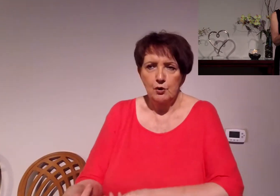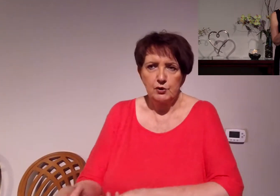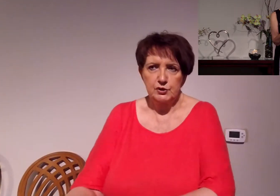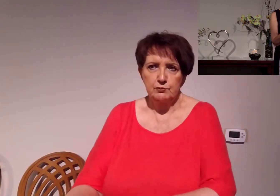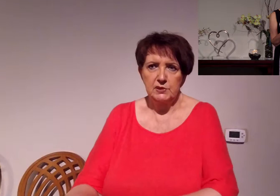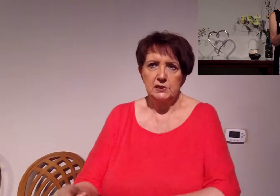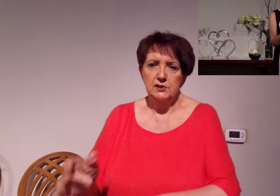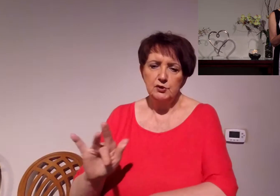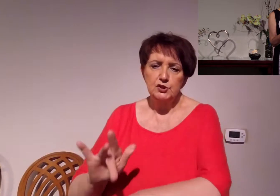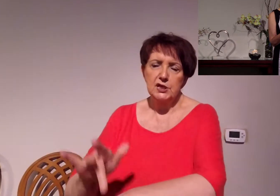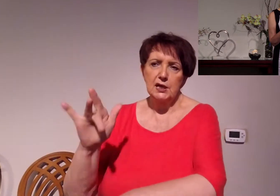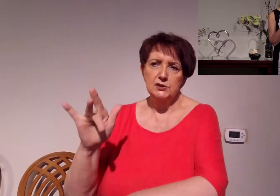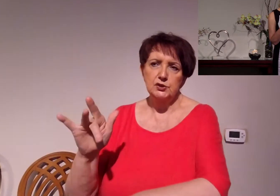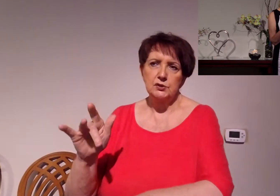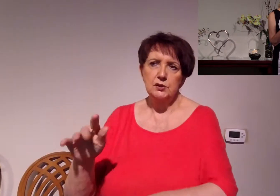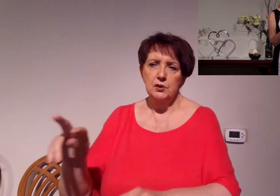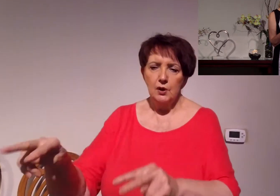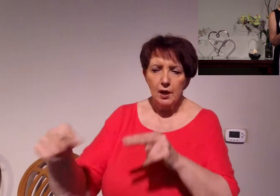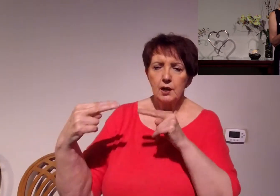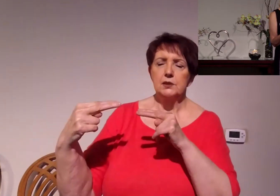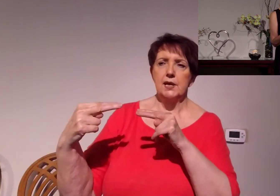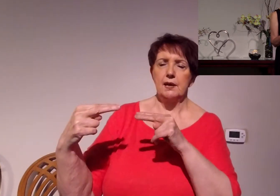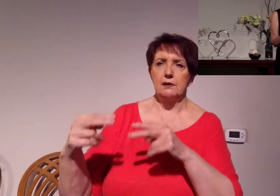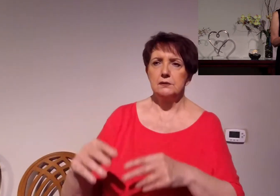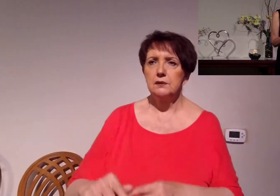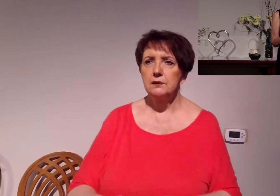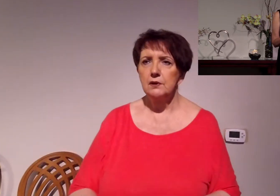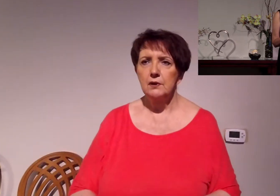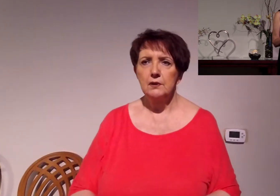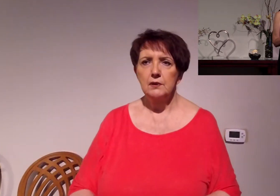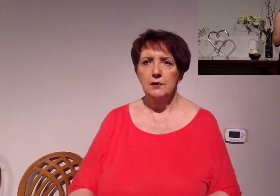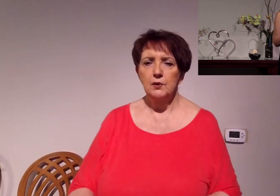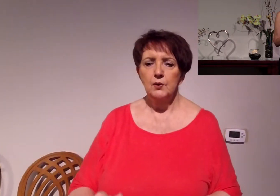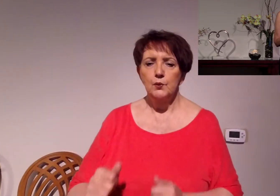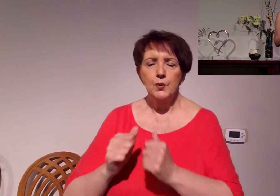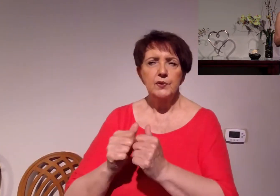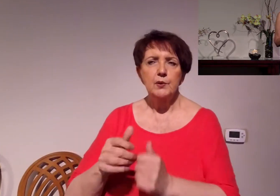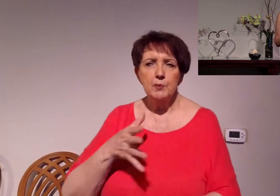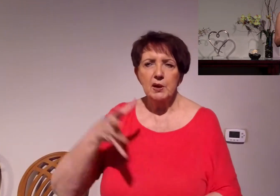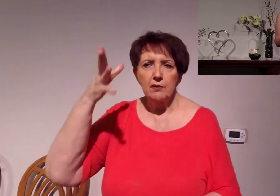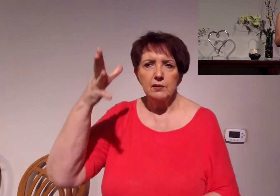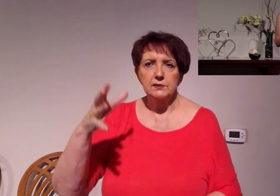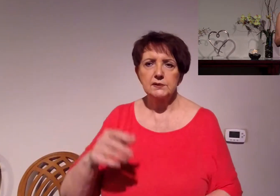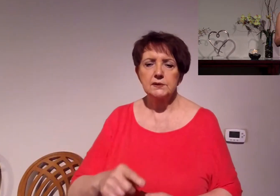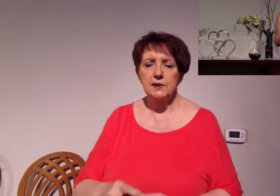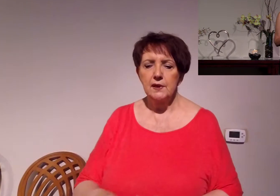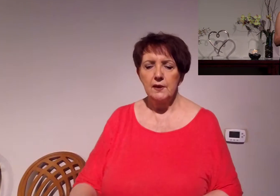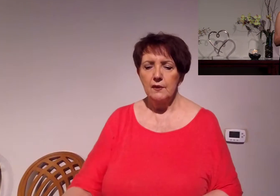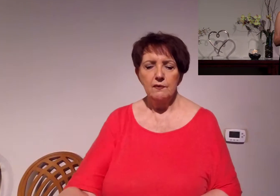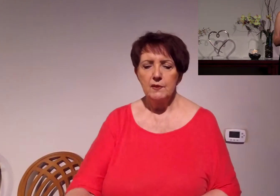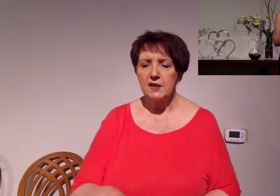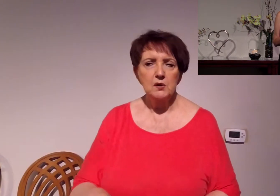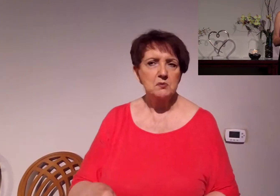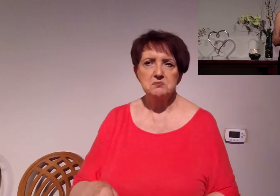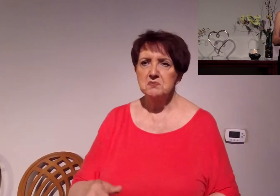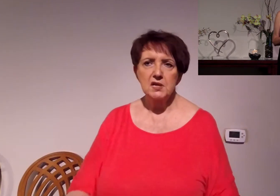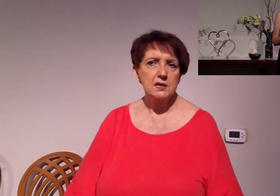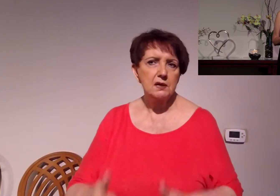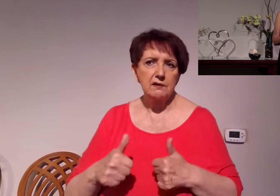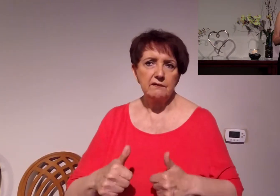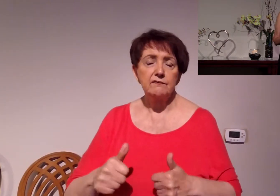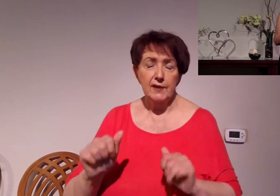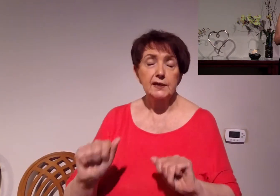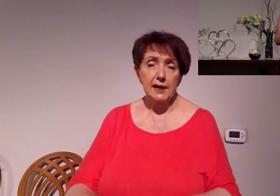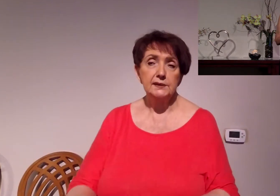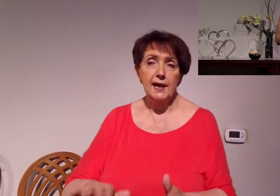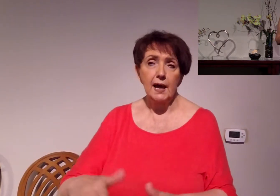touch, eye-to-eye contact with parents. These children do not thrive, and they can die.